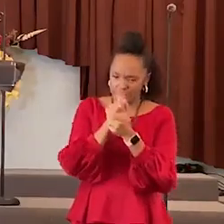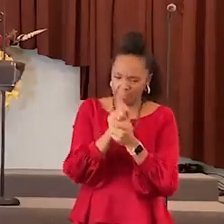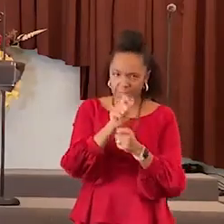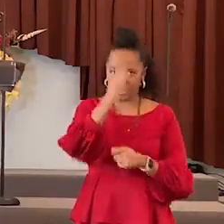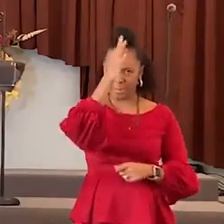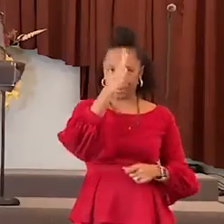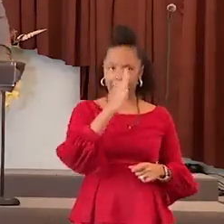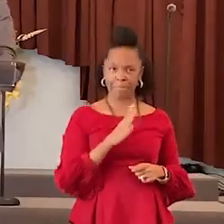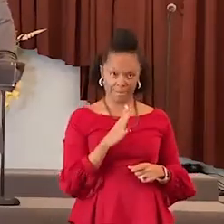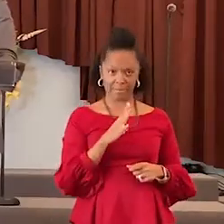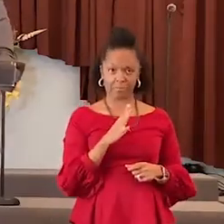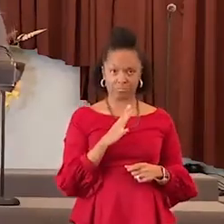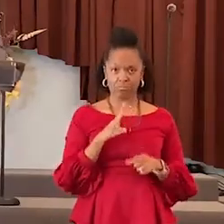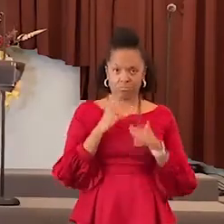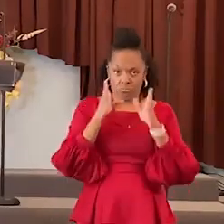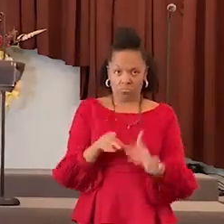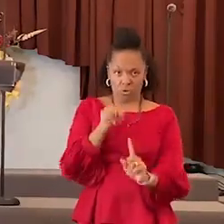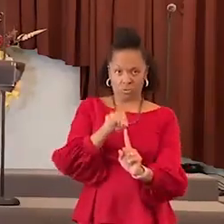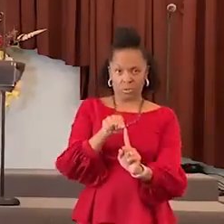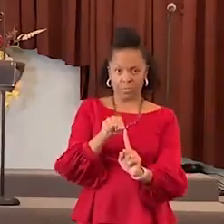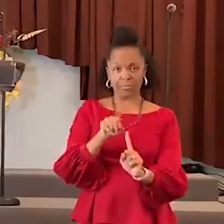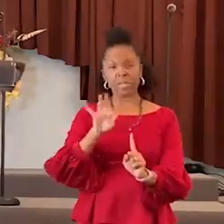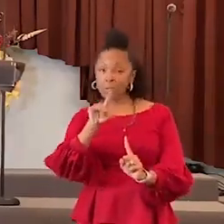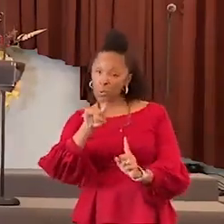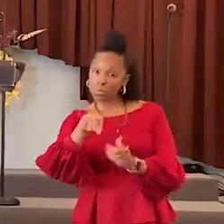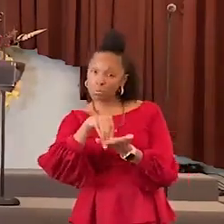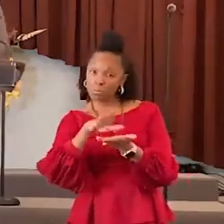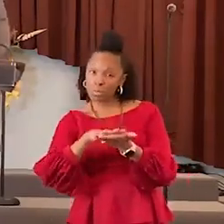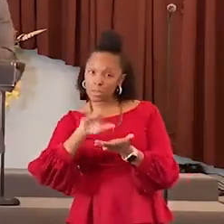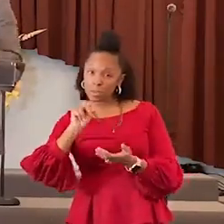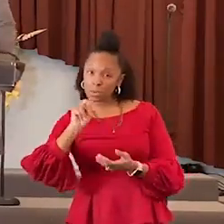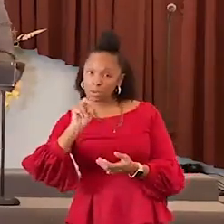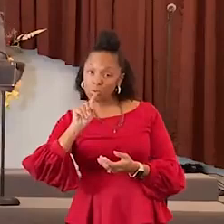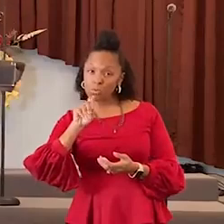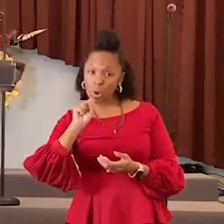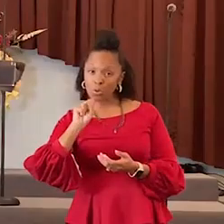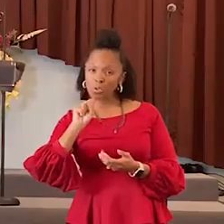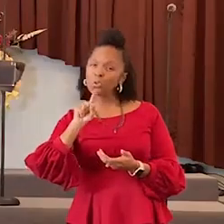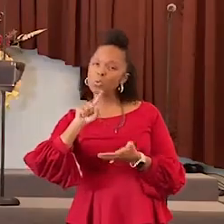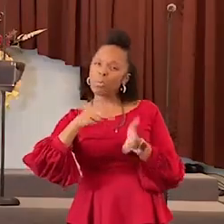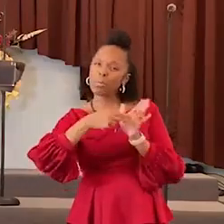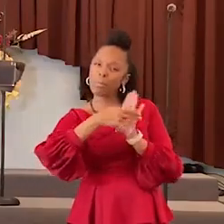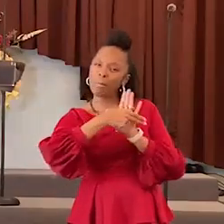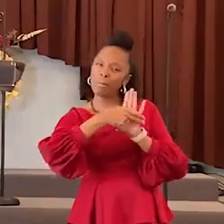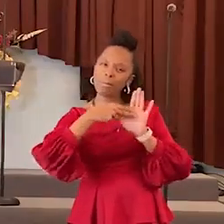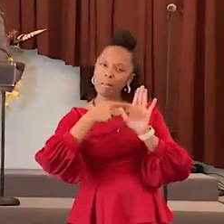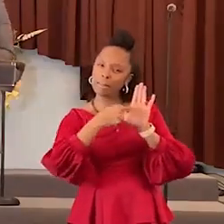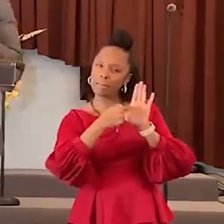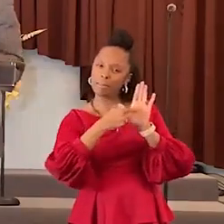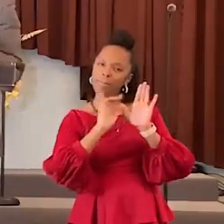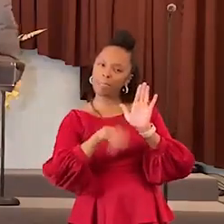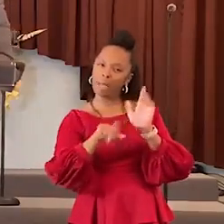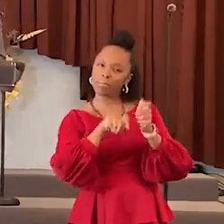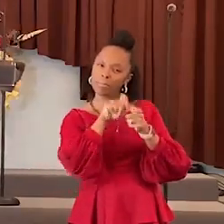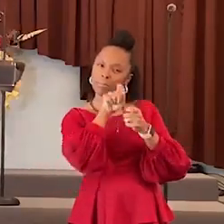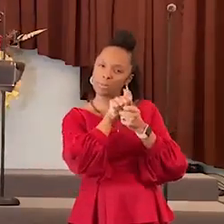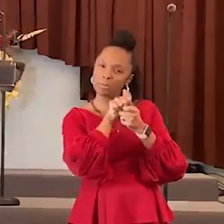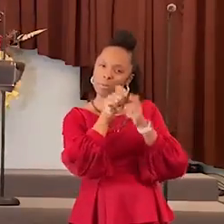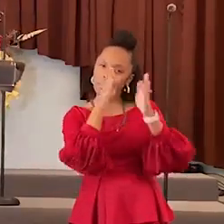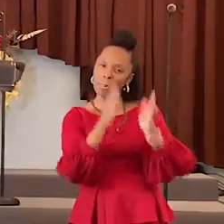notes, Bible scholars, I want you to write down on the lines a certain man. He was not chosen